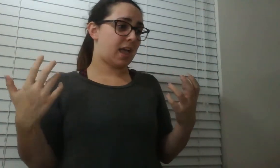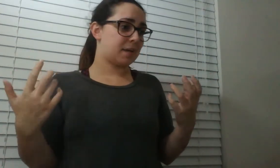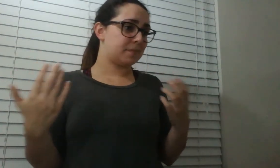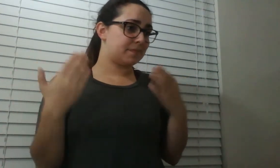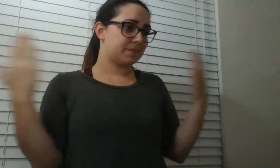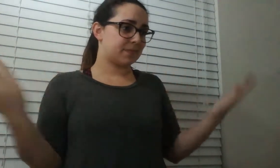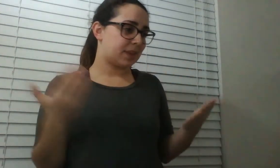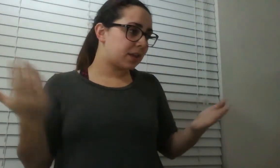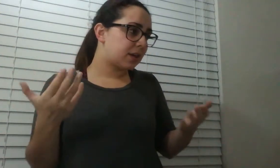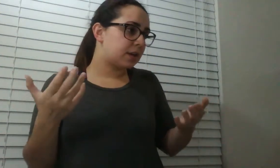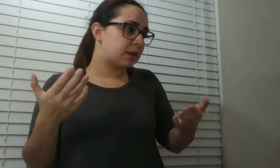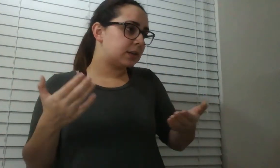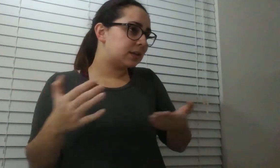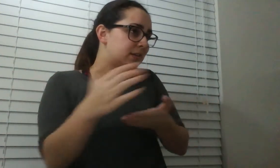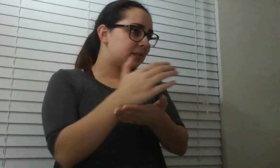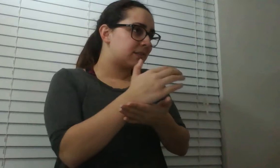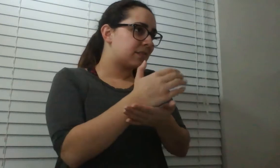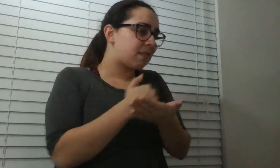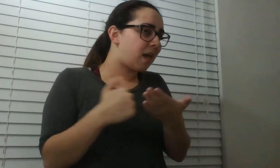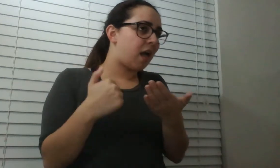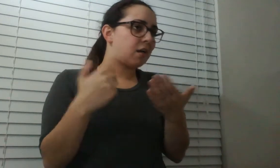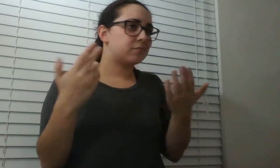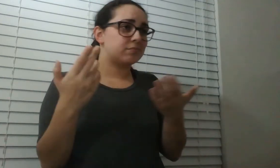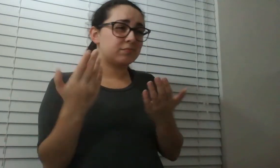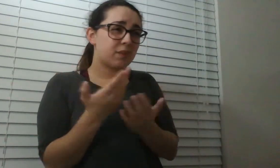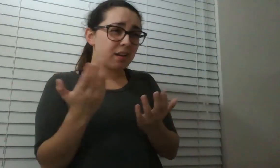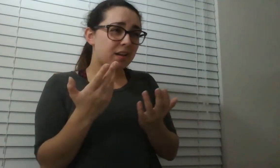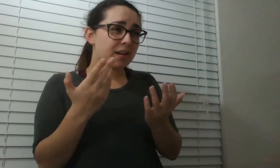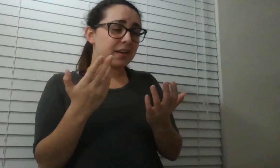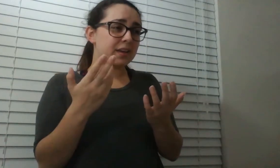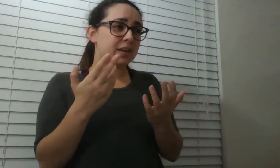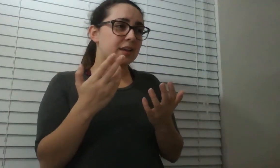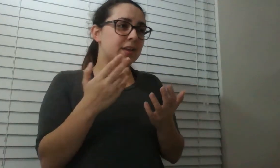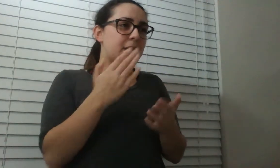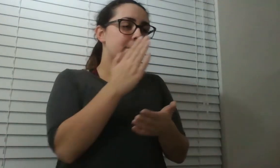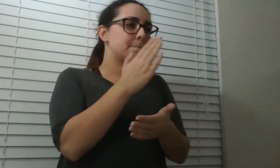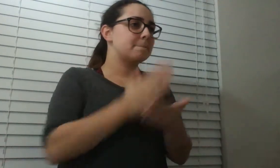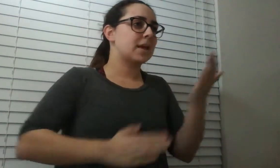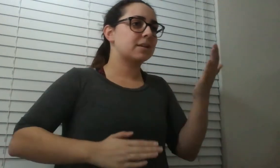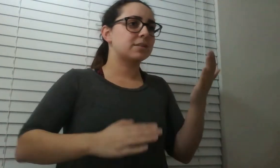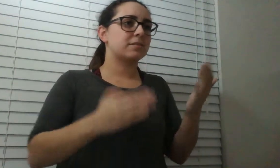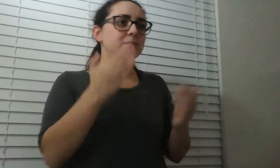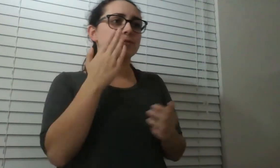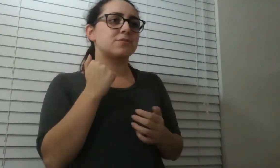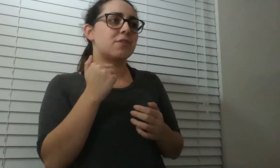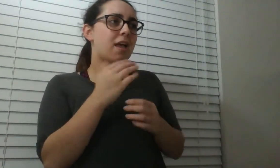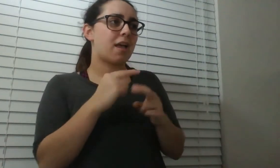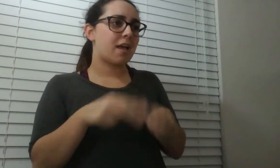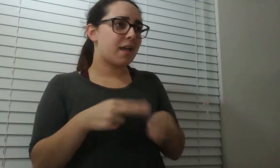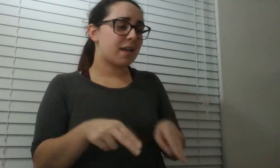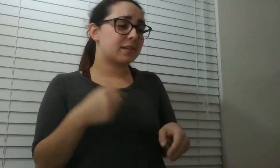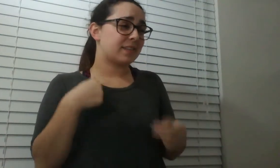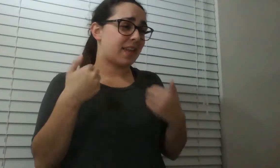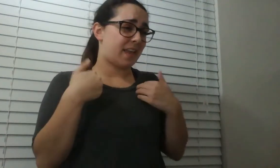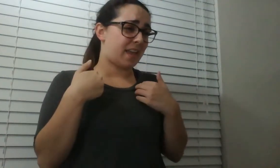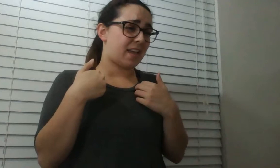collect the shards of a sugar egg that I've held on to for 40 plus years.